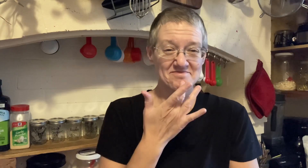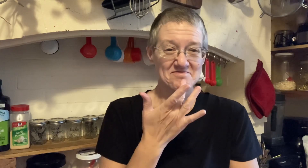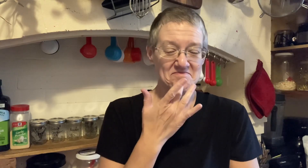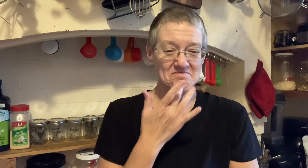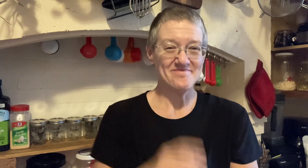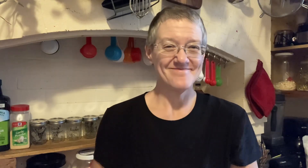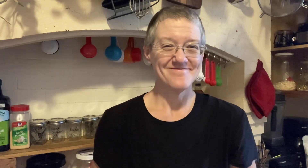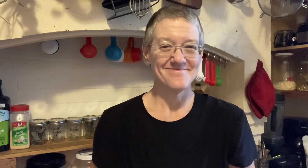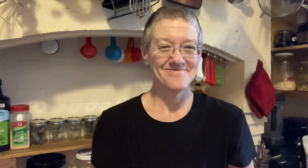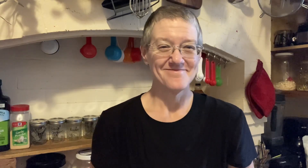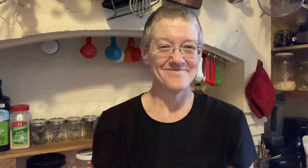dessert?